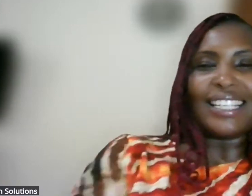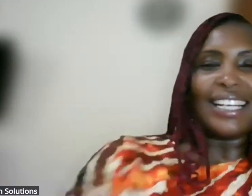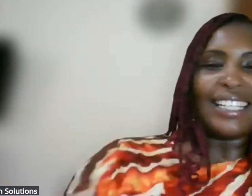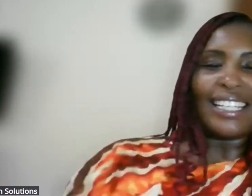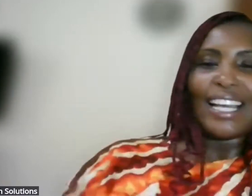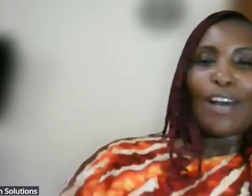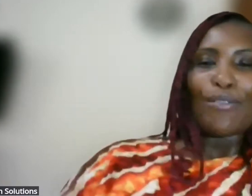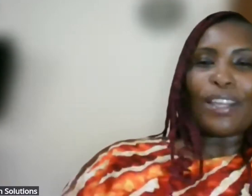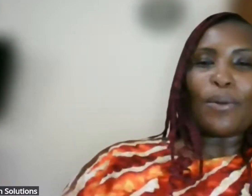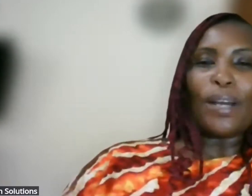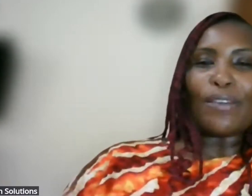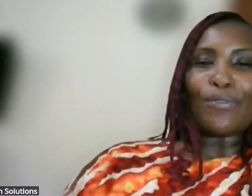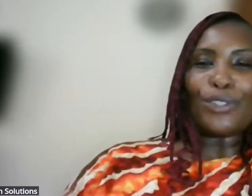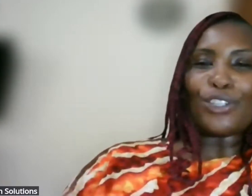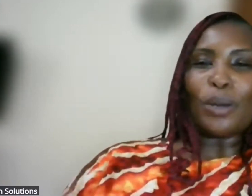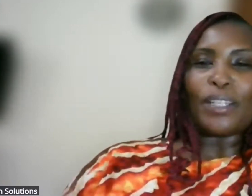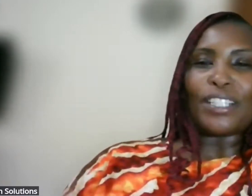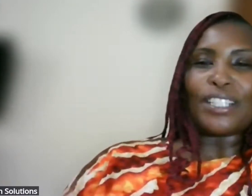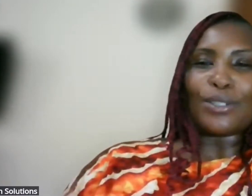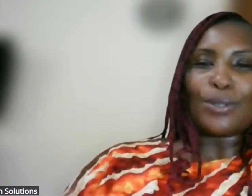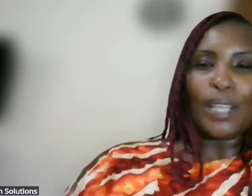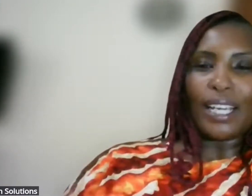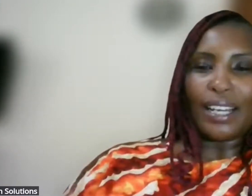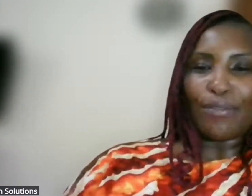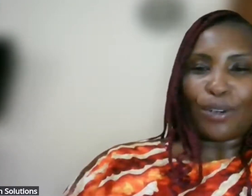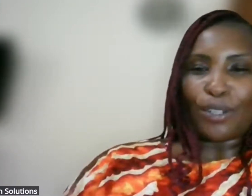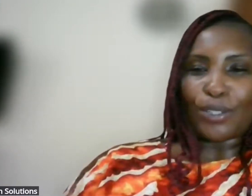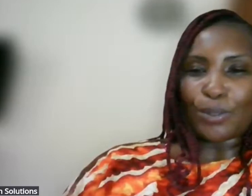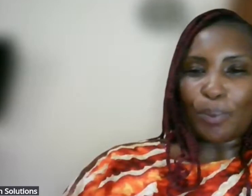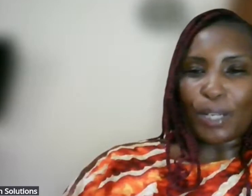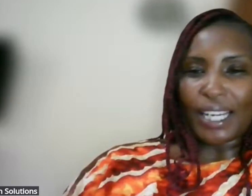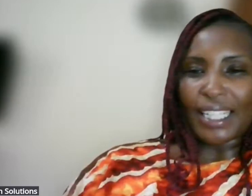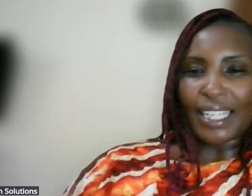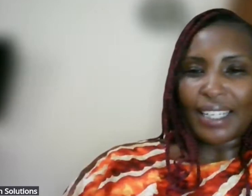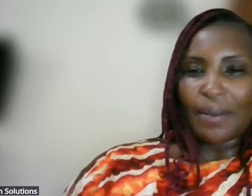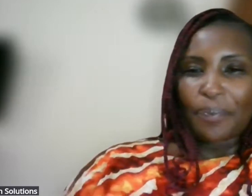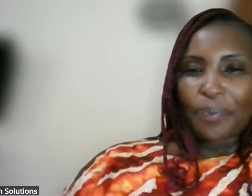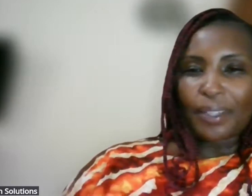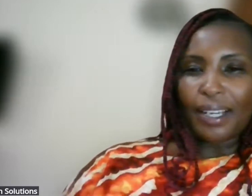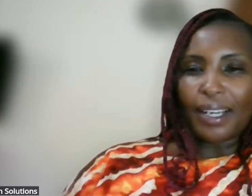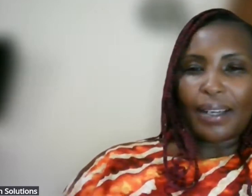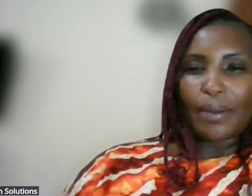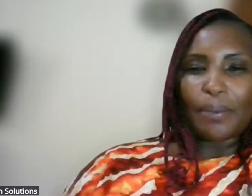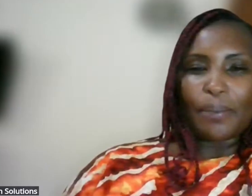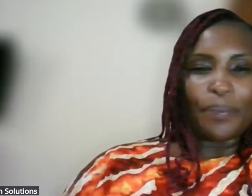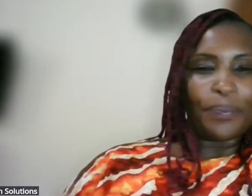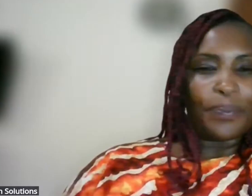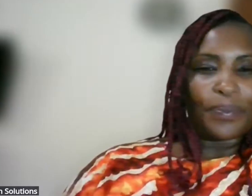Catherine Sidandi for the wonderful job that she's doing. And I forgot to spotlight her.